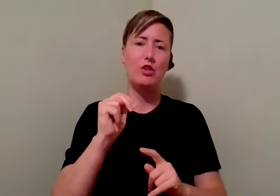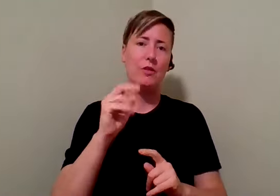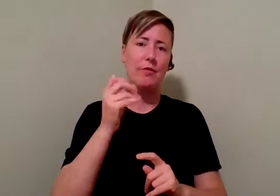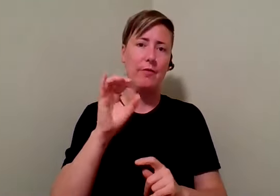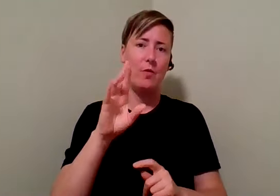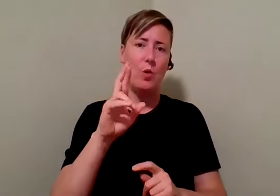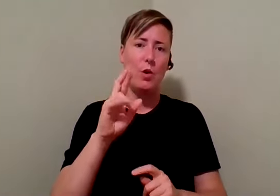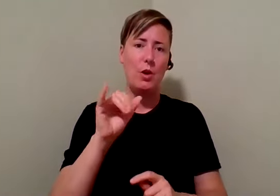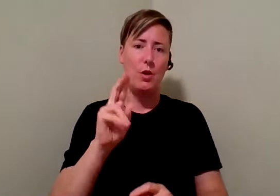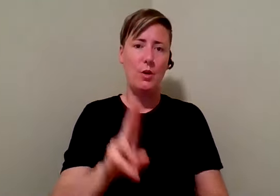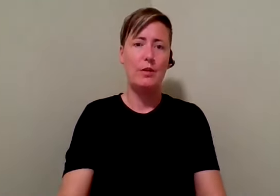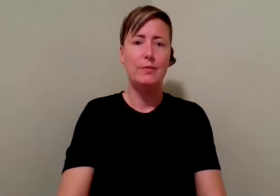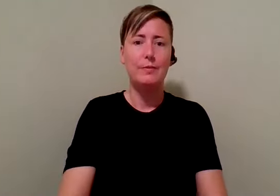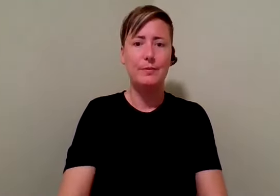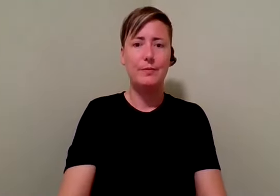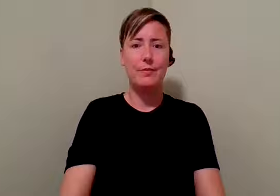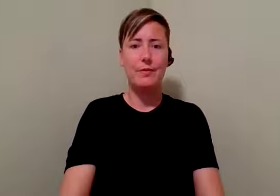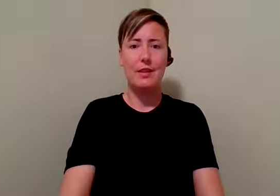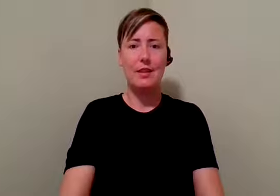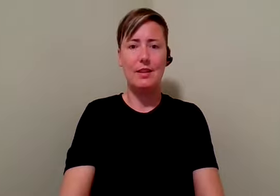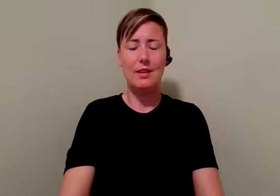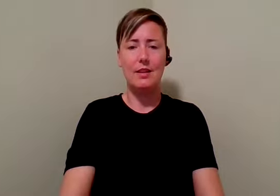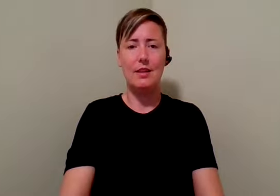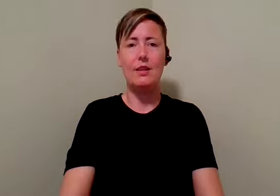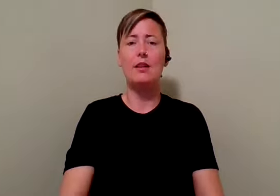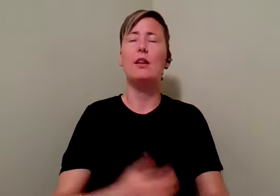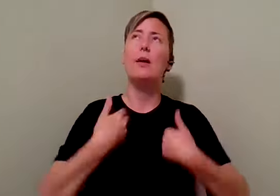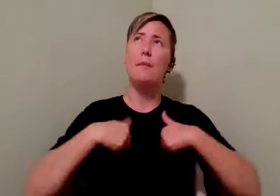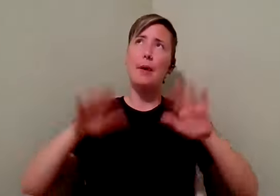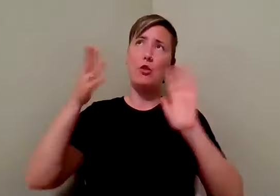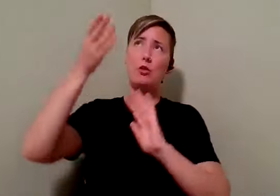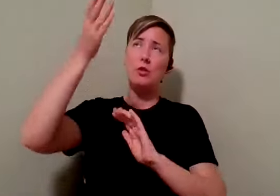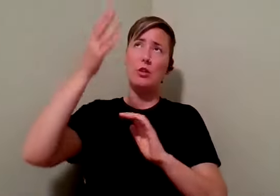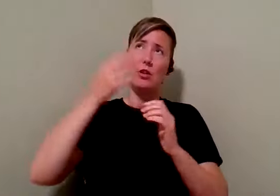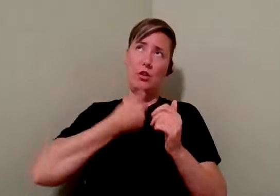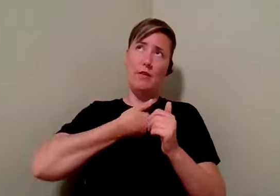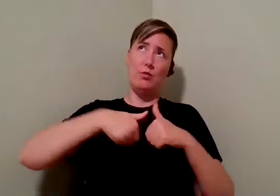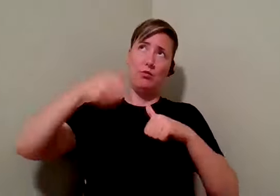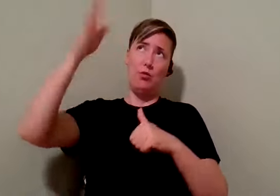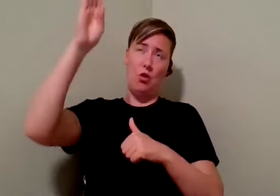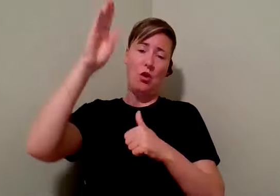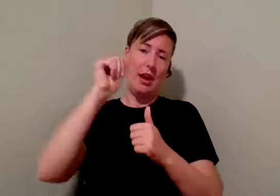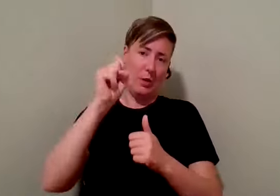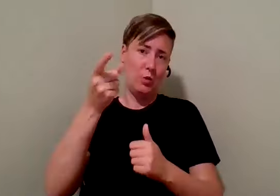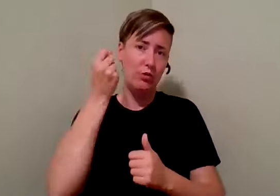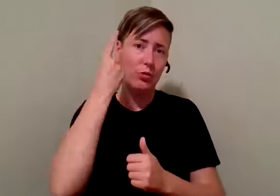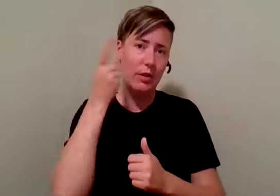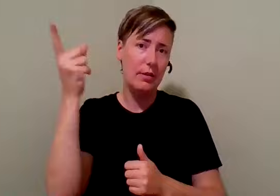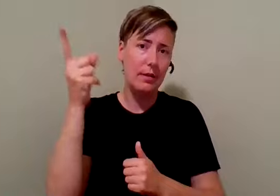Alcoholic Eric. Abandon yourself to God as you understand God. Admit your faults to Him and to your